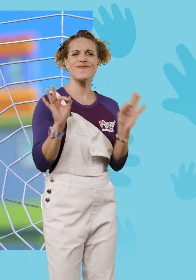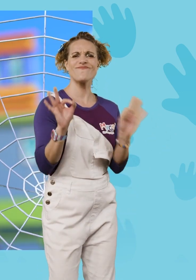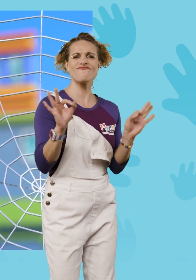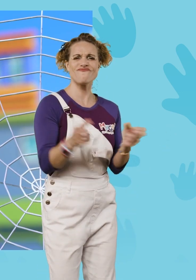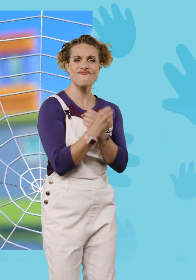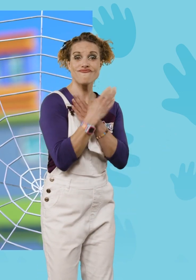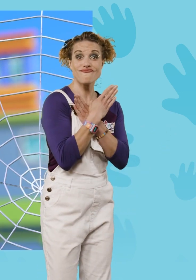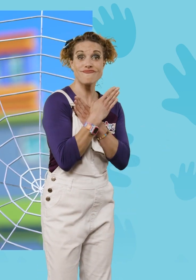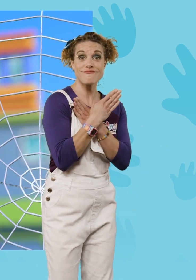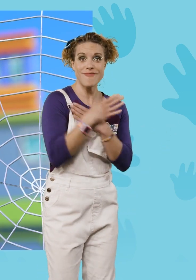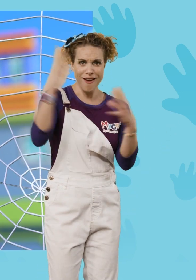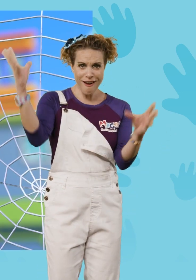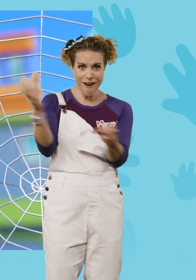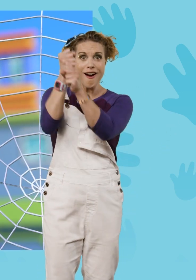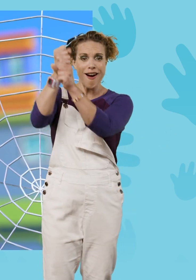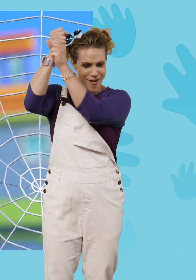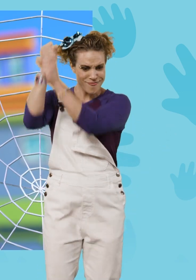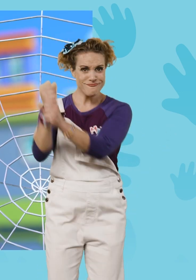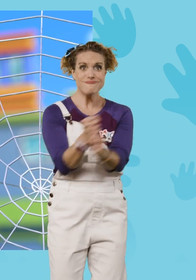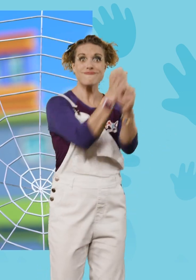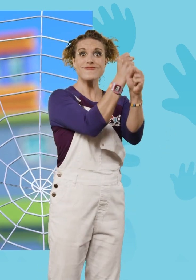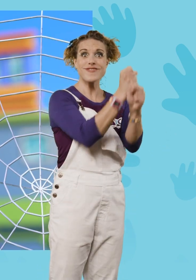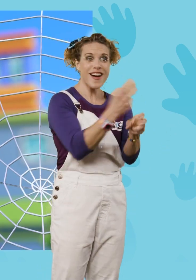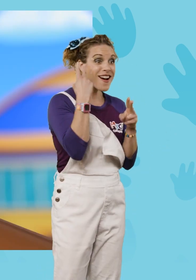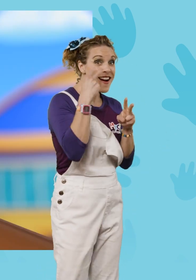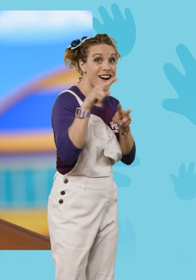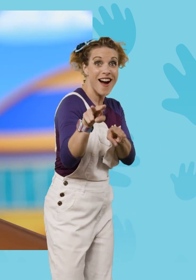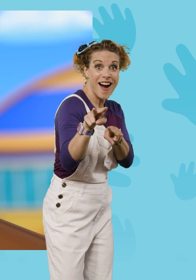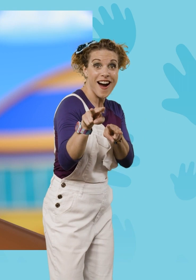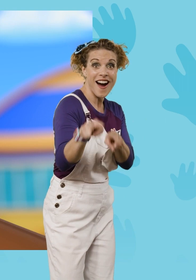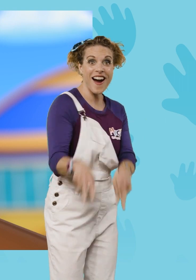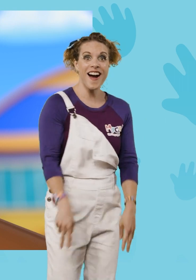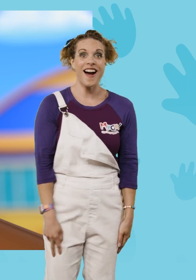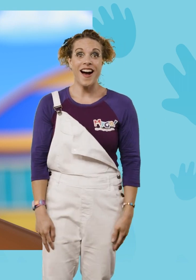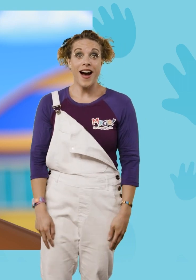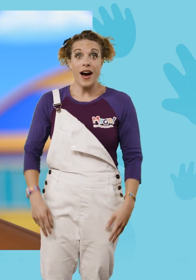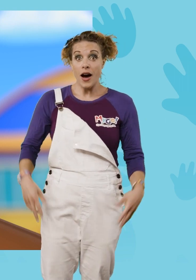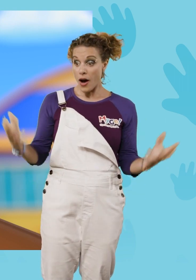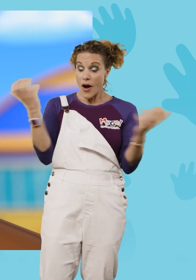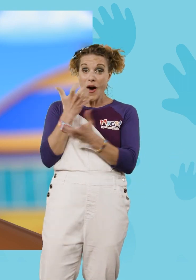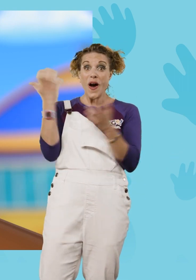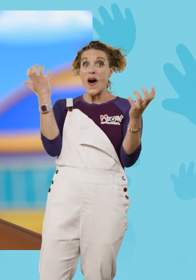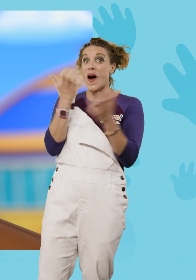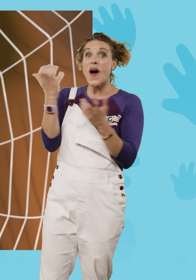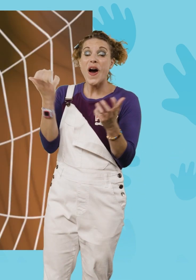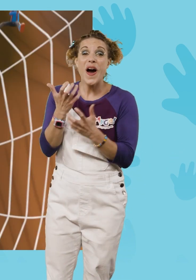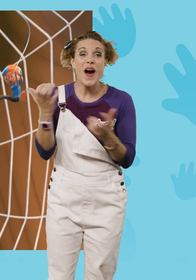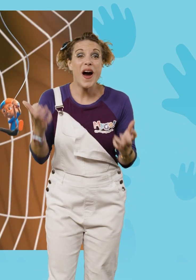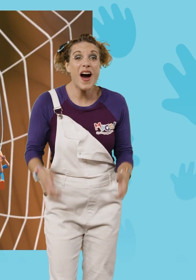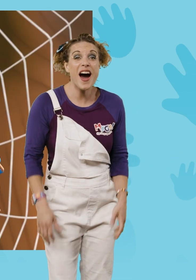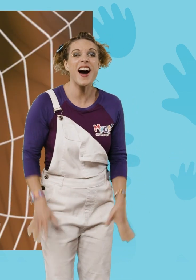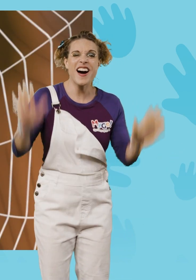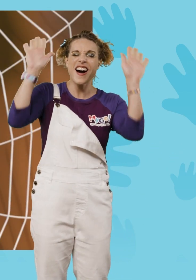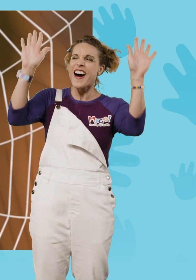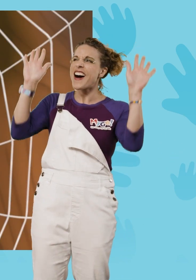Ah, perfect! Grab that strand, Blippi, to swing out for a look.